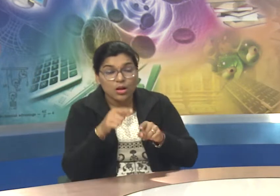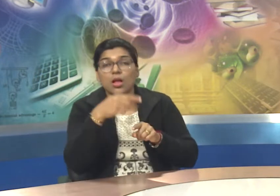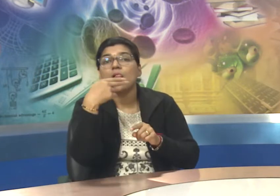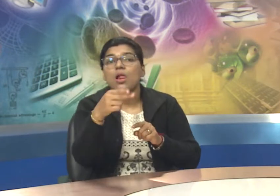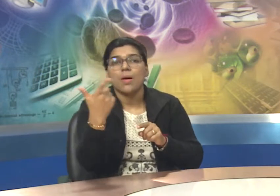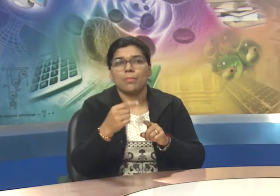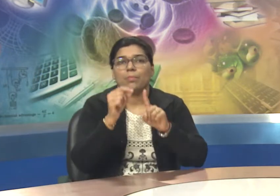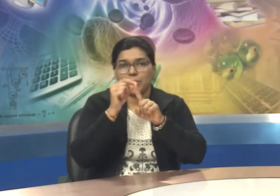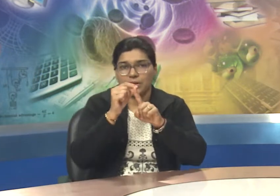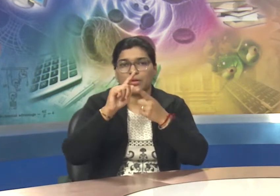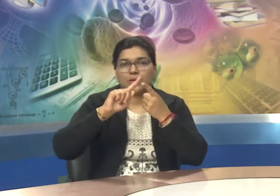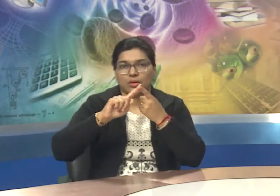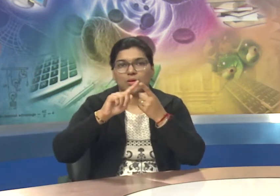sub-Himalayan forest